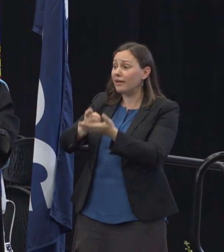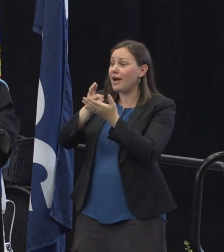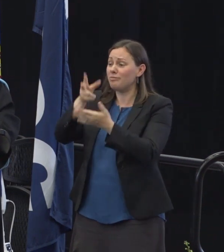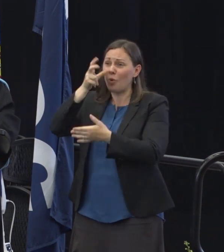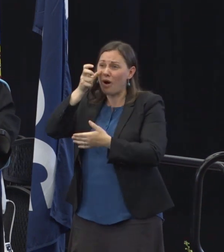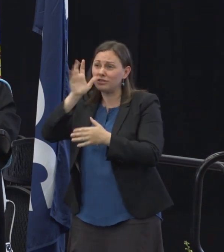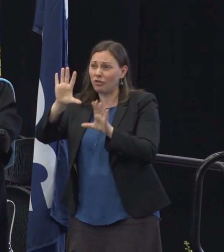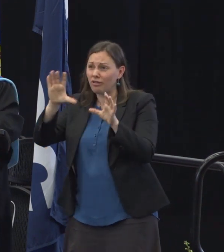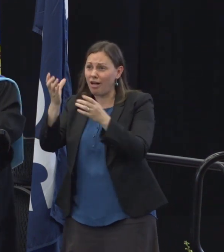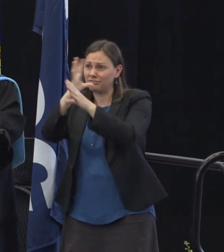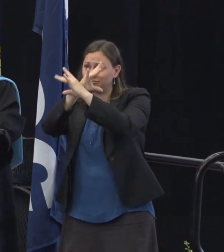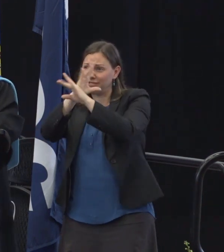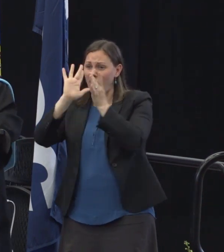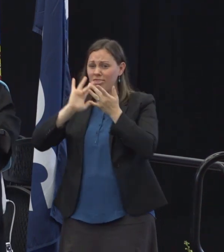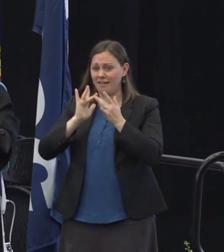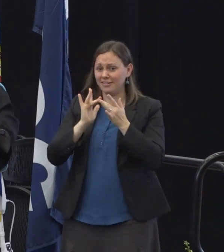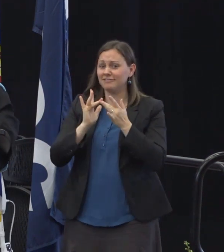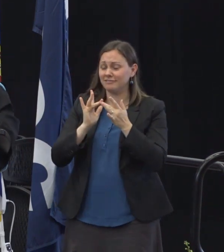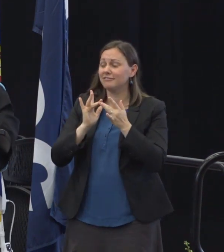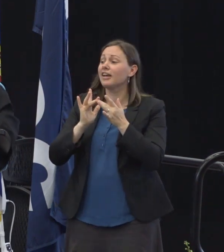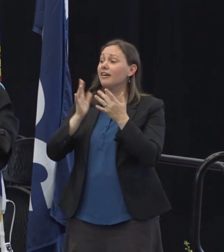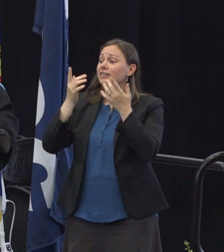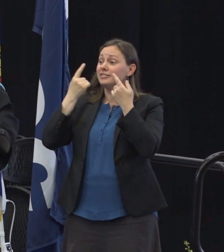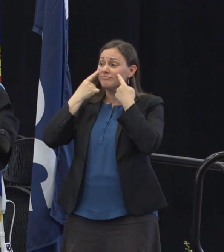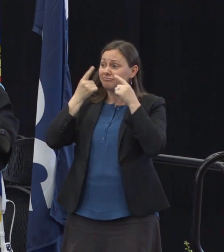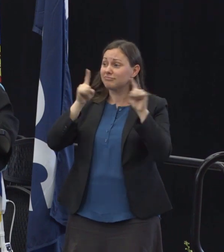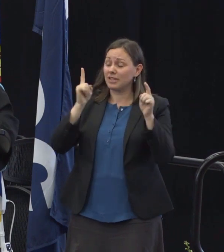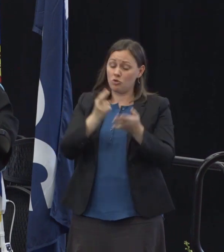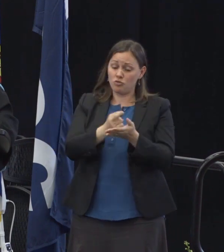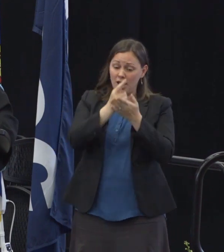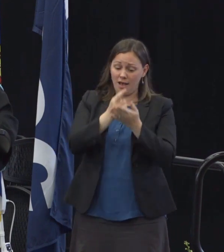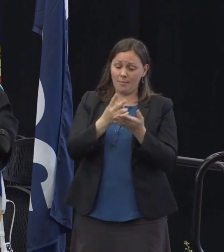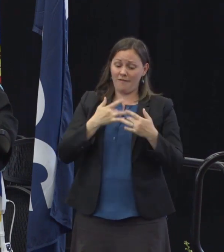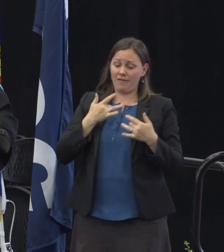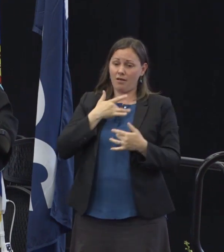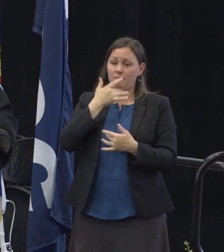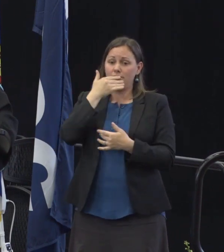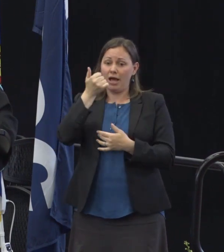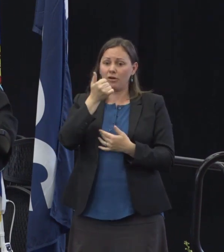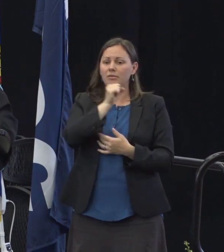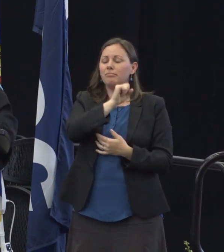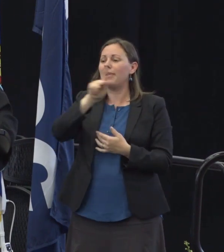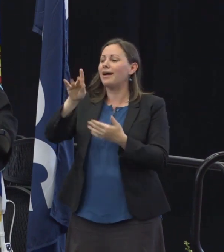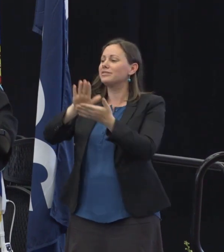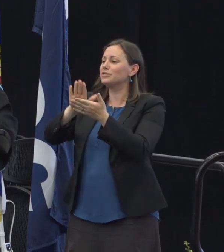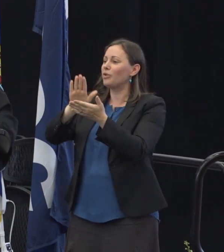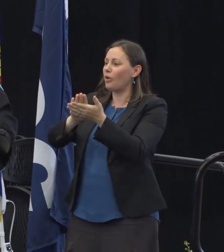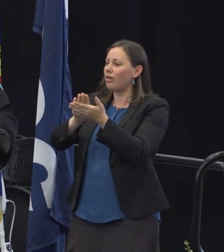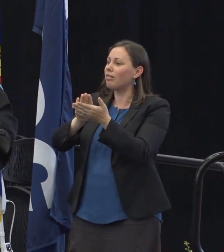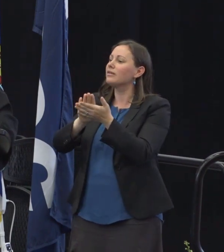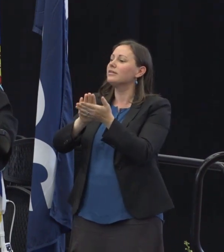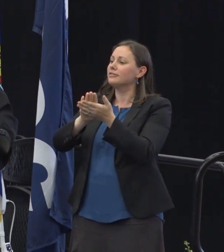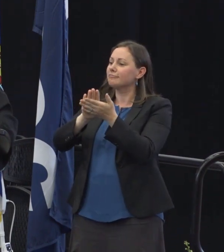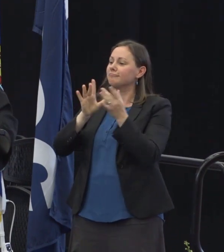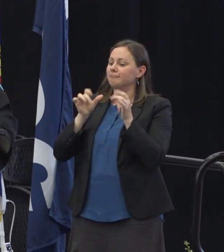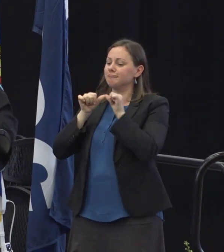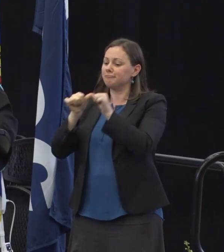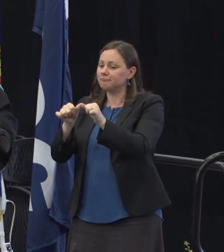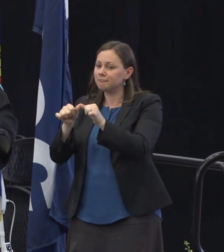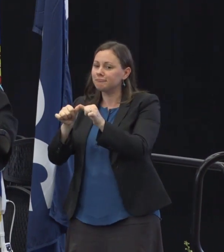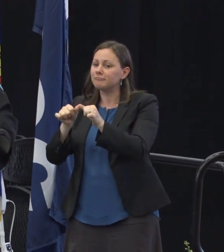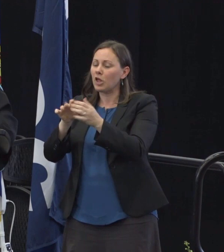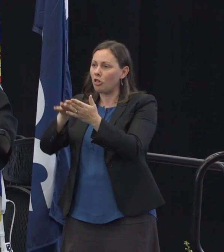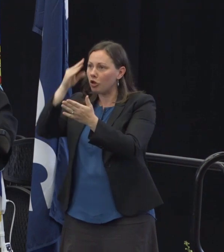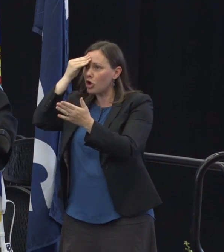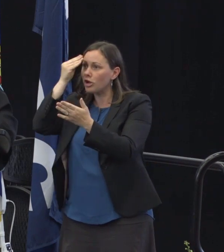success. Marcia then returned to the classroom and work placements, while continuing to attend physio and